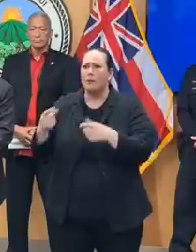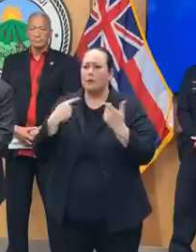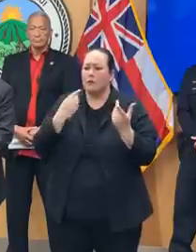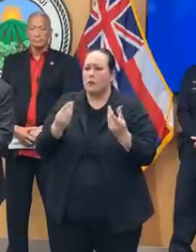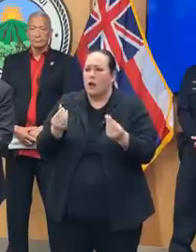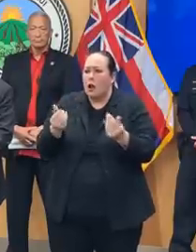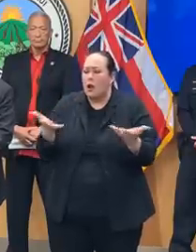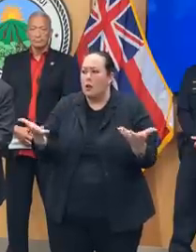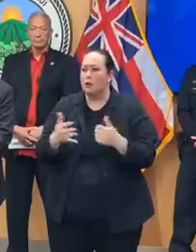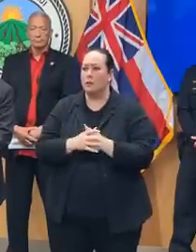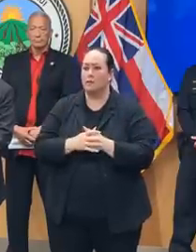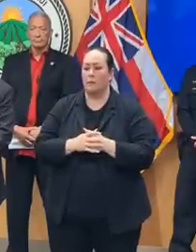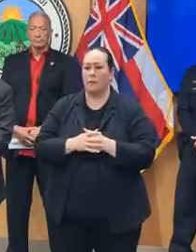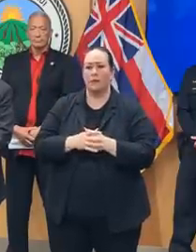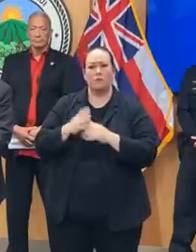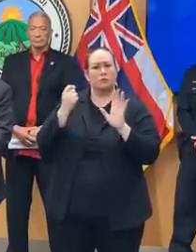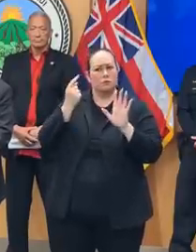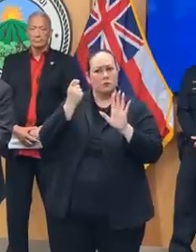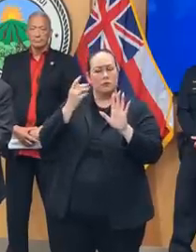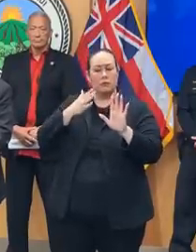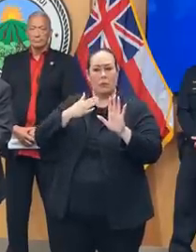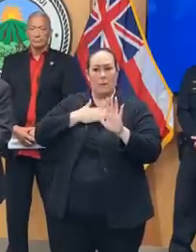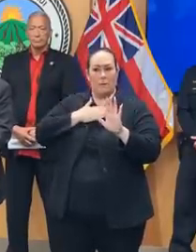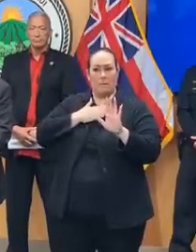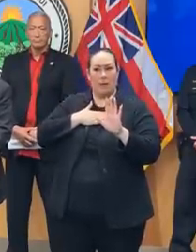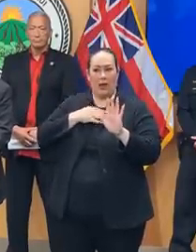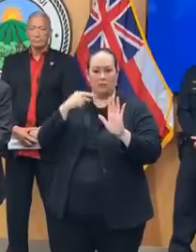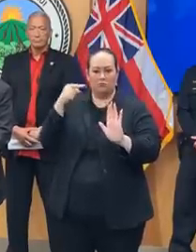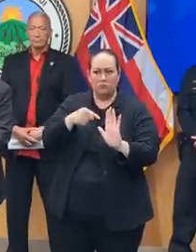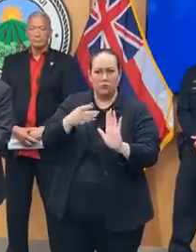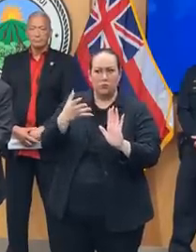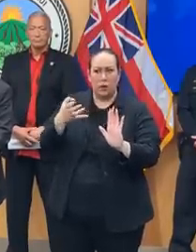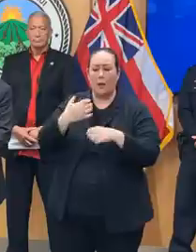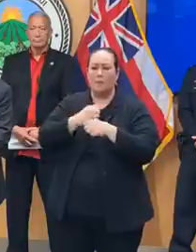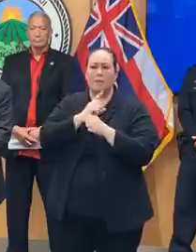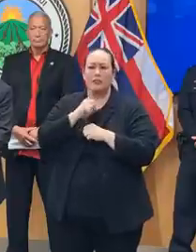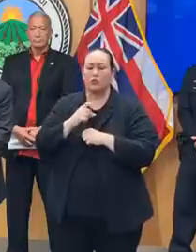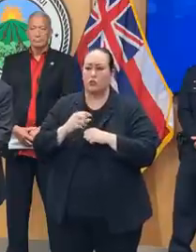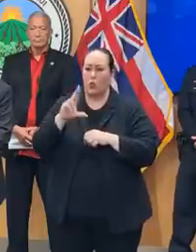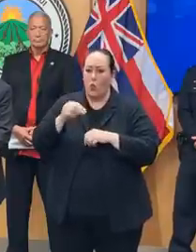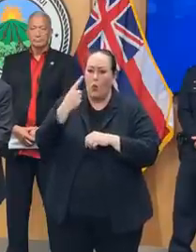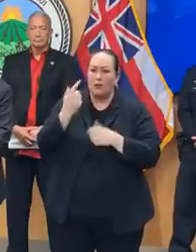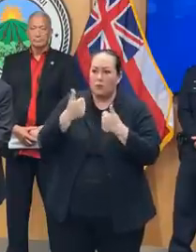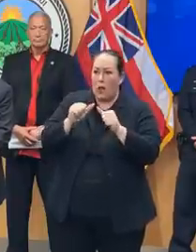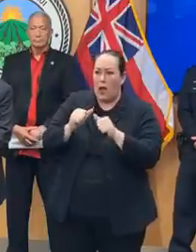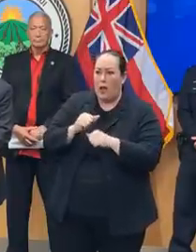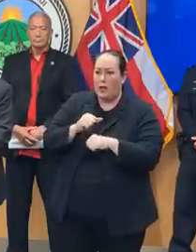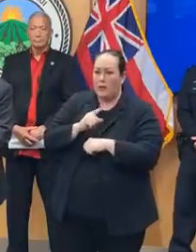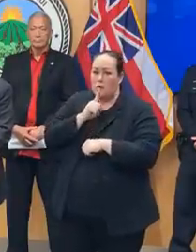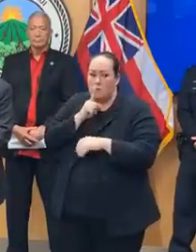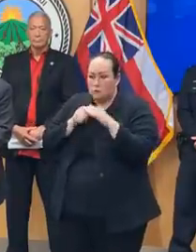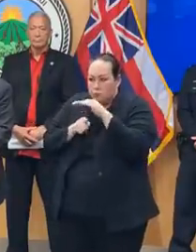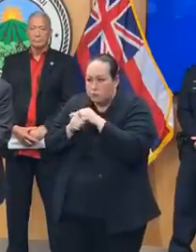intention from start to finish is to make sure that no one is victimized from a land grab, that we do